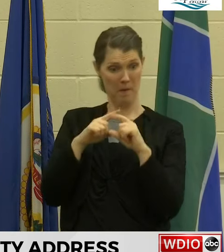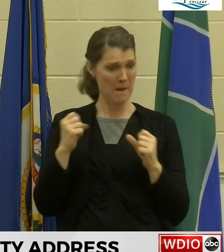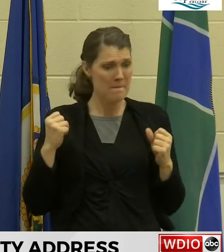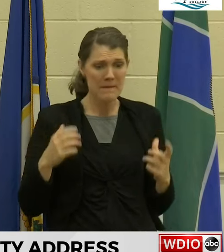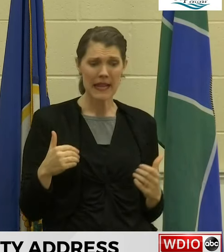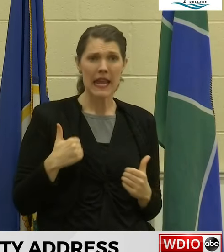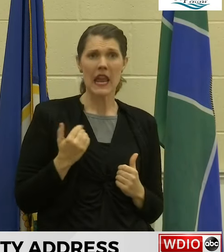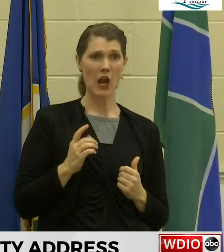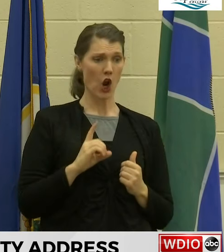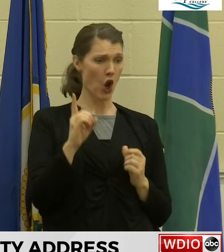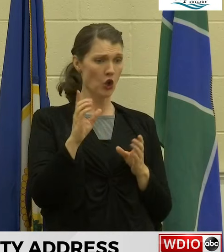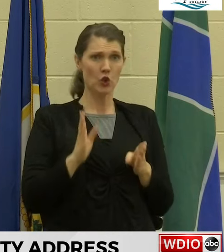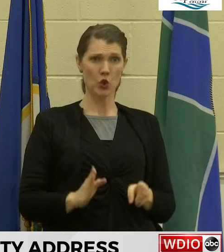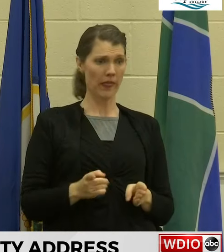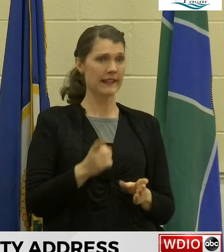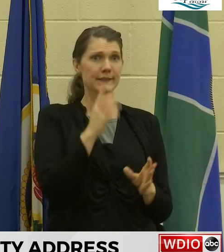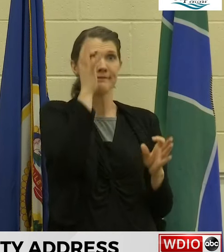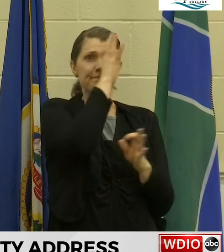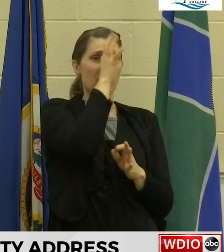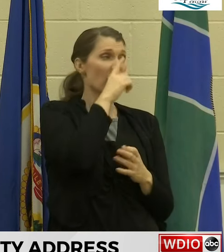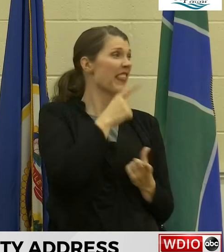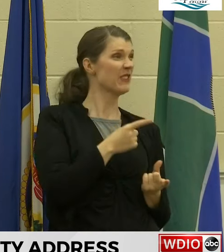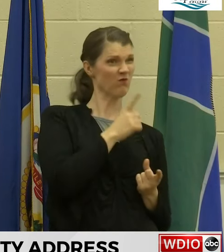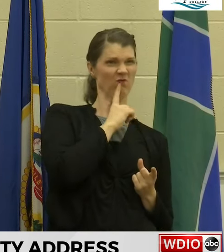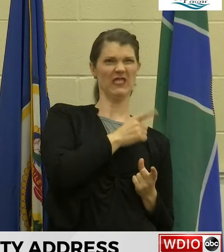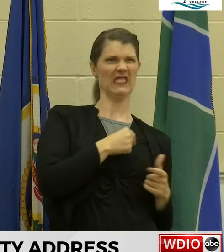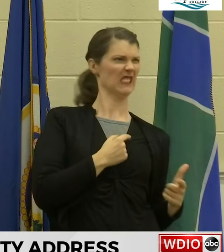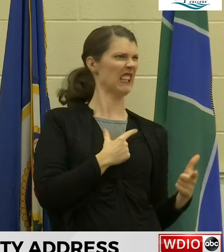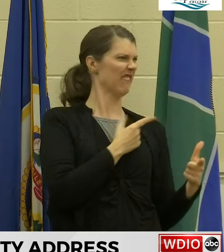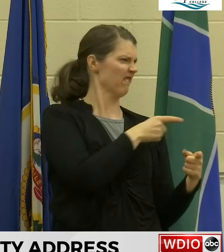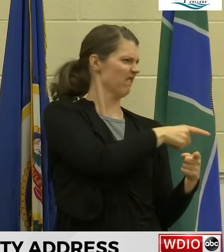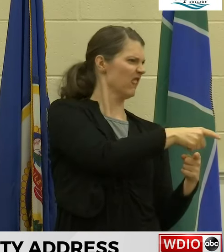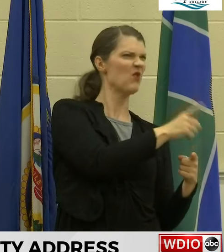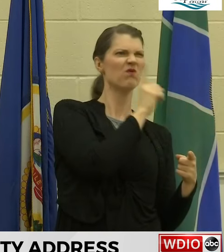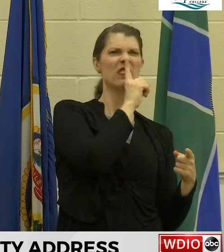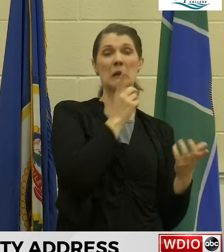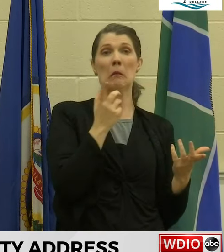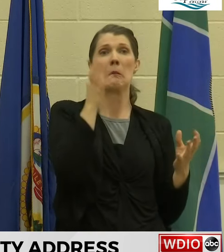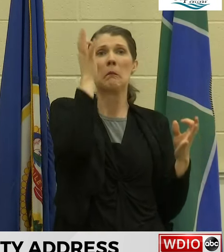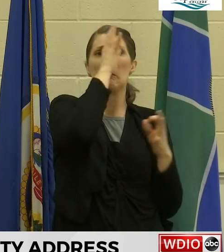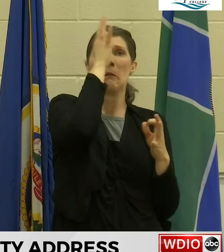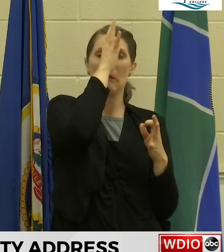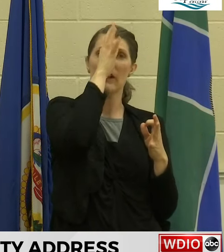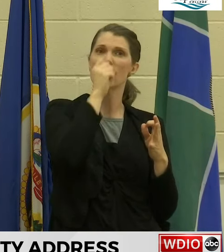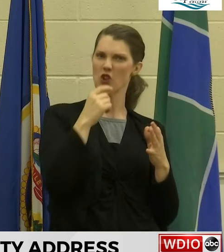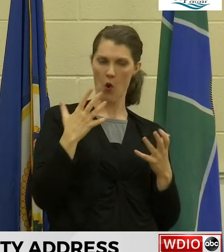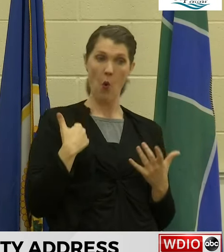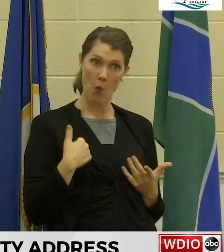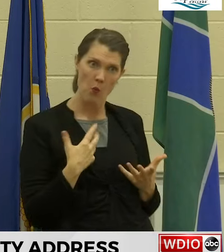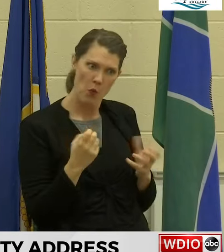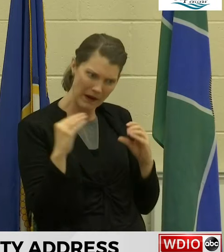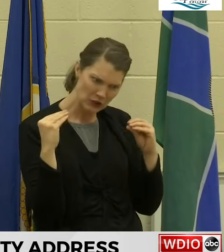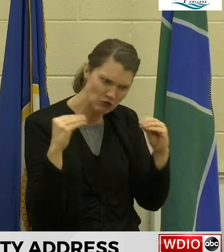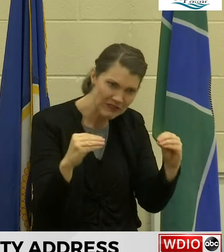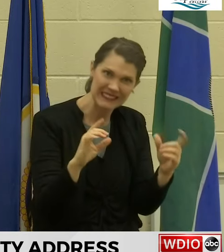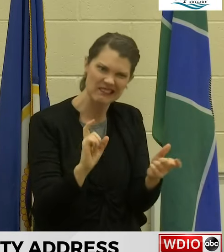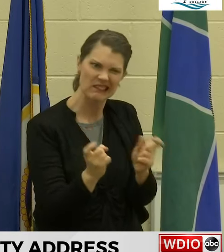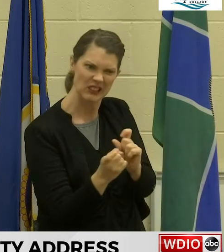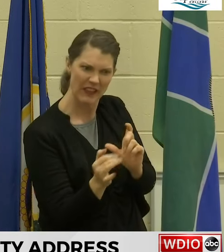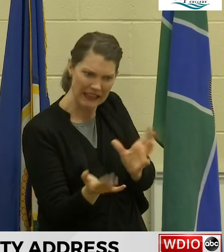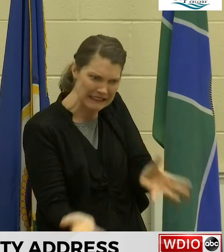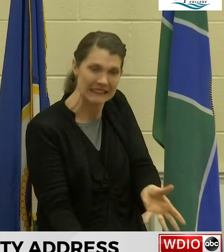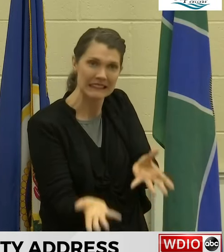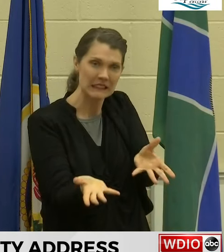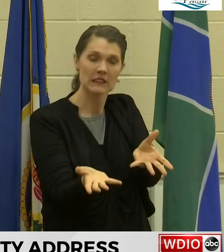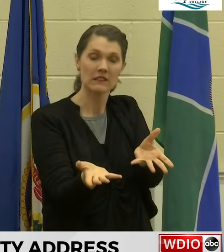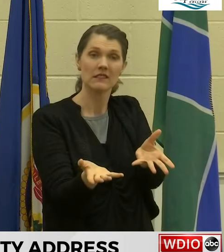Duluthians have no idea that there are trails near where they live. So we aim to change that. Of course,